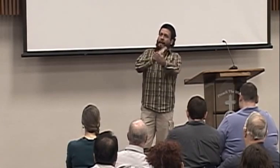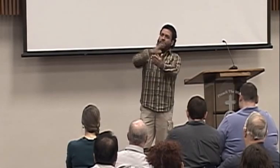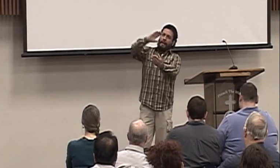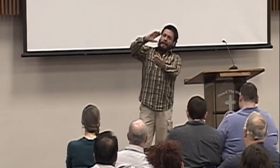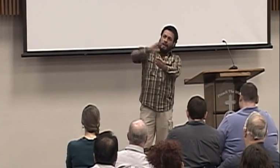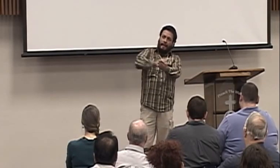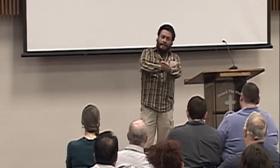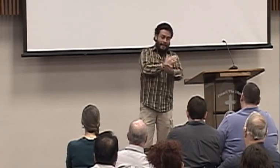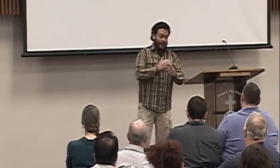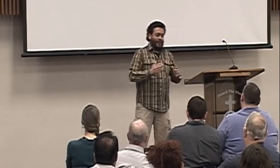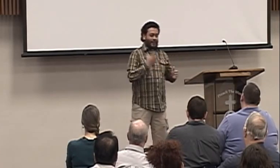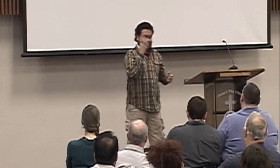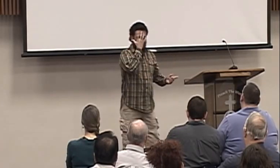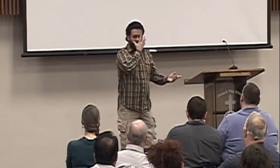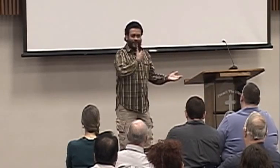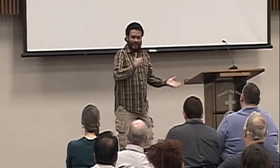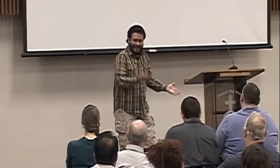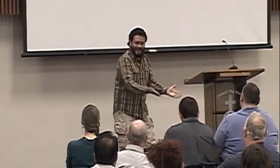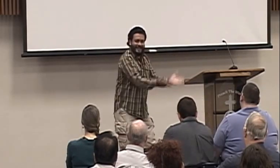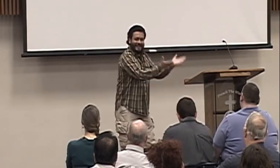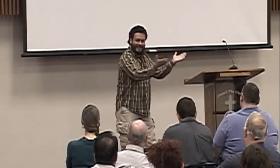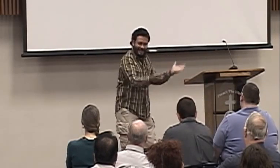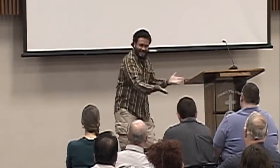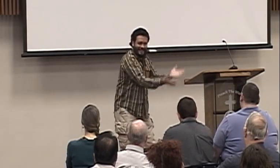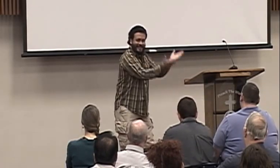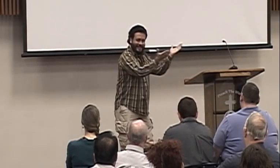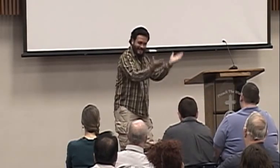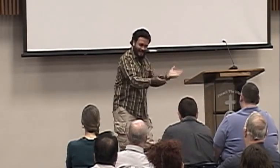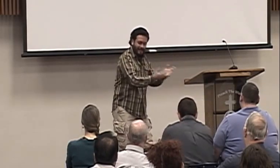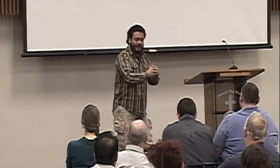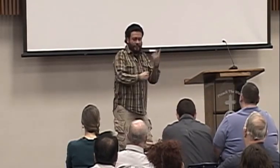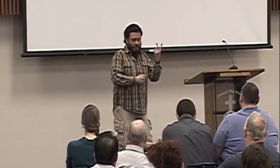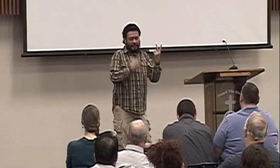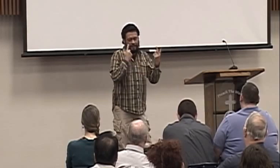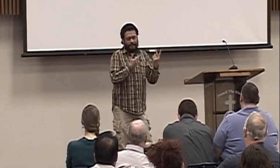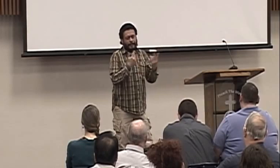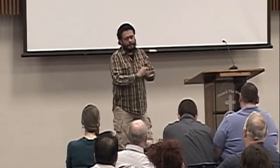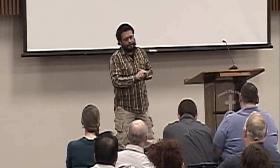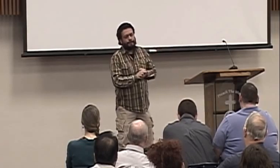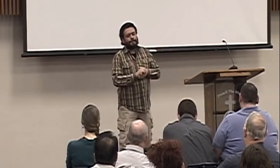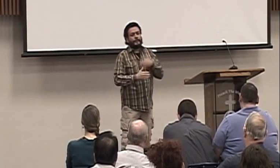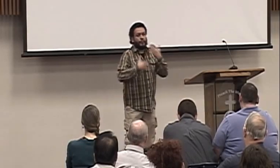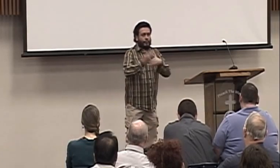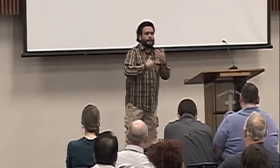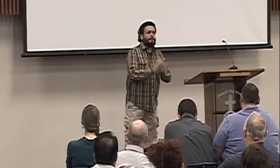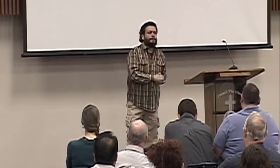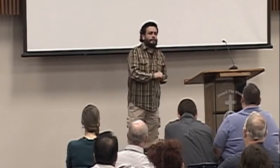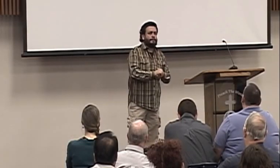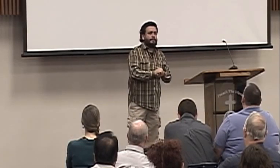them. And so they really encouraging them to get involved in the worship.